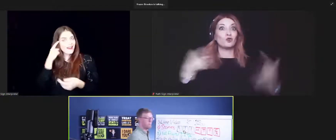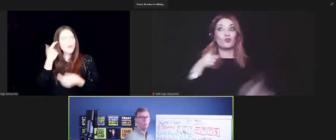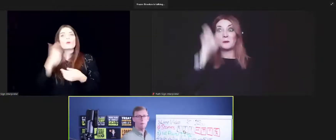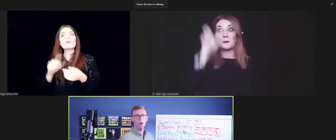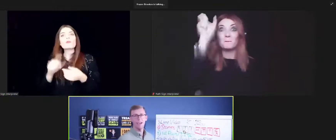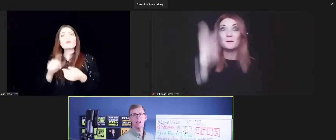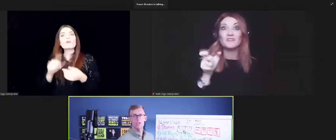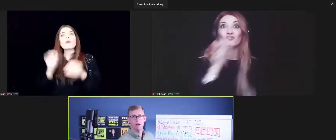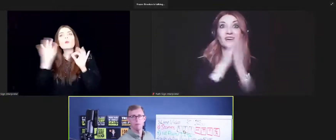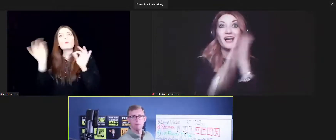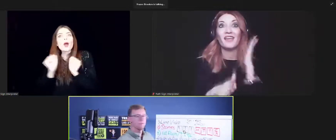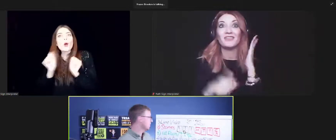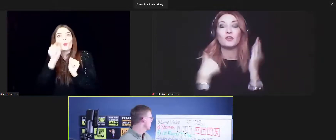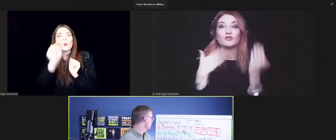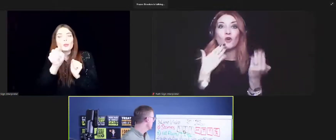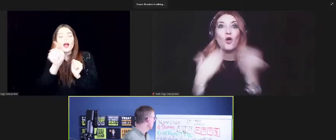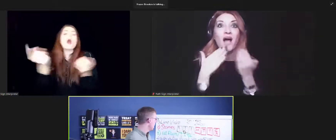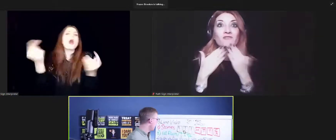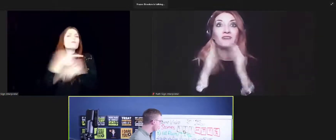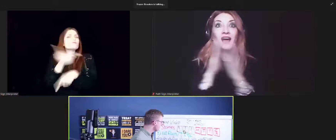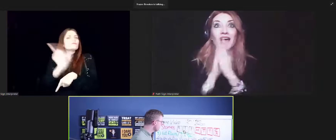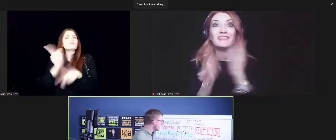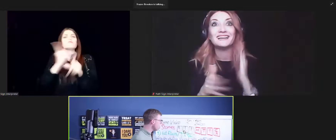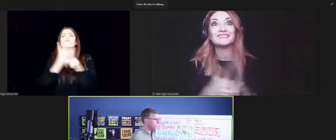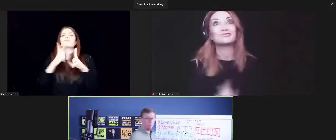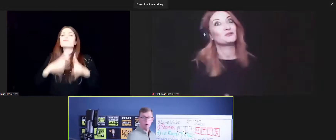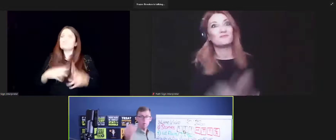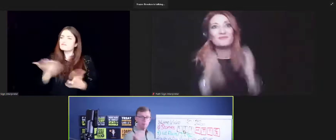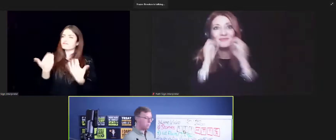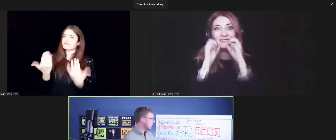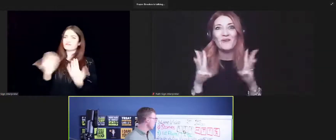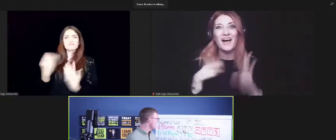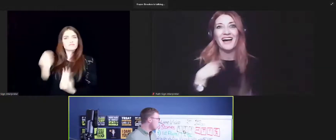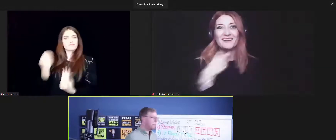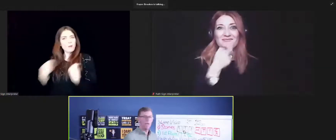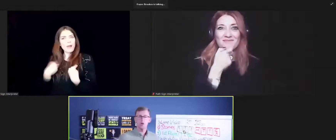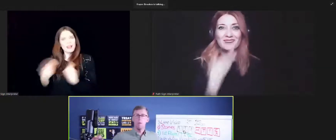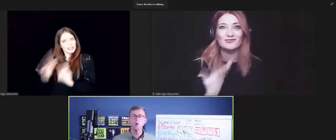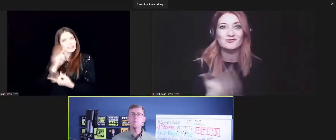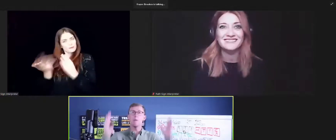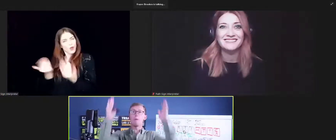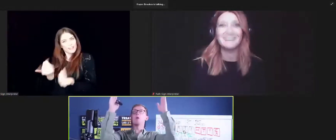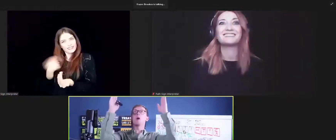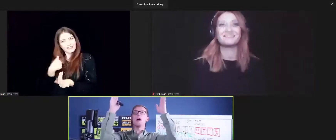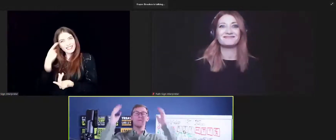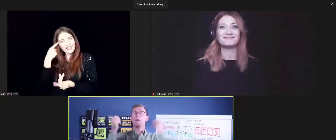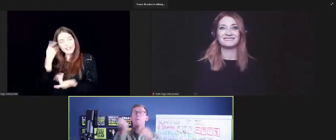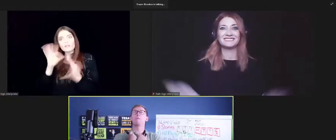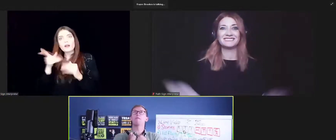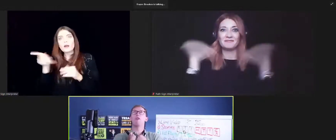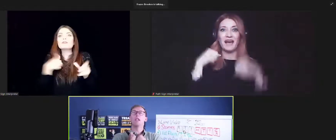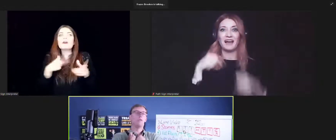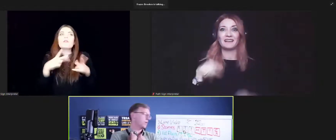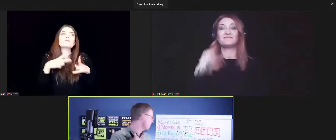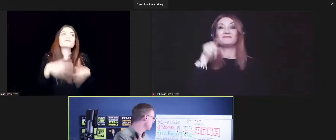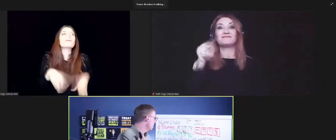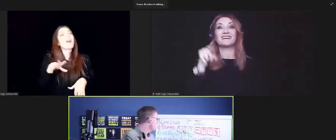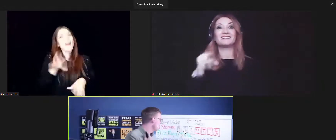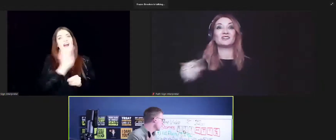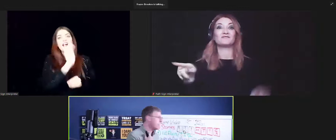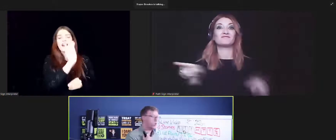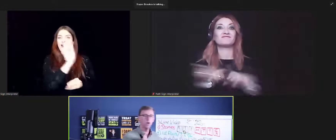There's more women on here, so this is a woman. Educational posts bring people to you. Personal posts make people to make people fall in love with